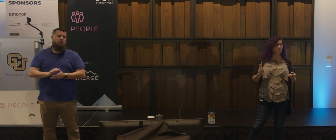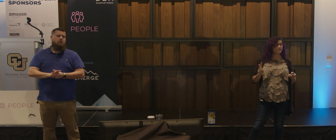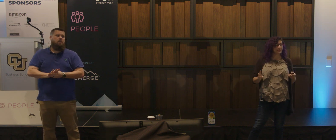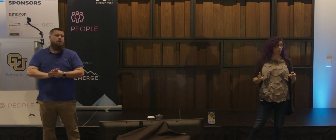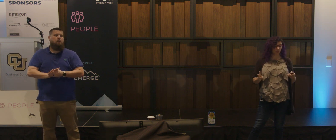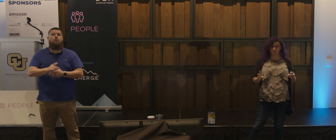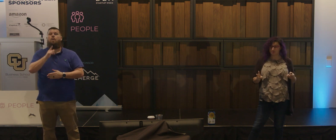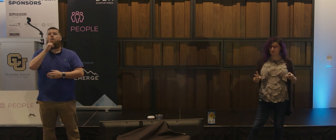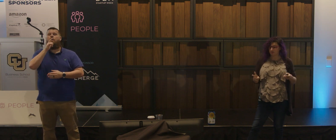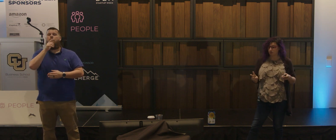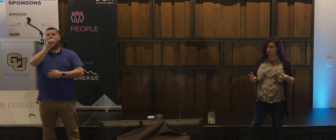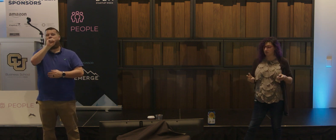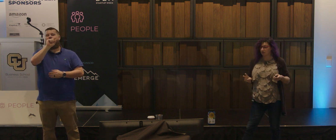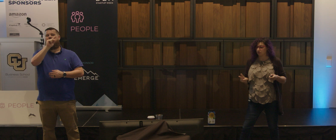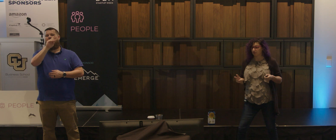Who are the stakeholders?